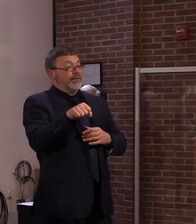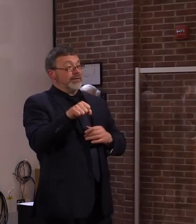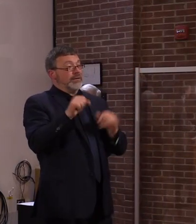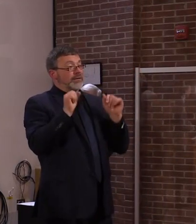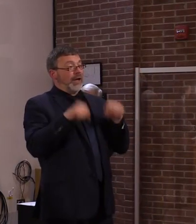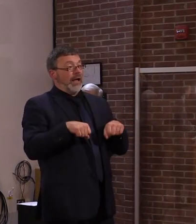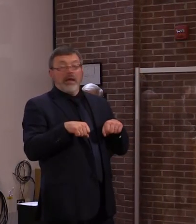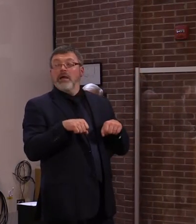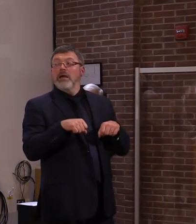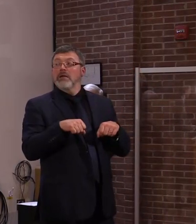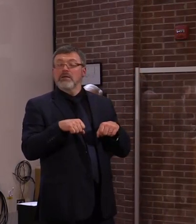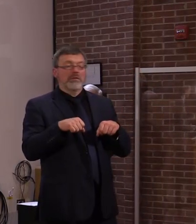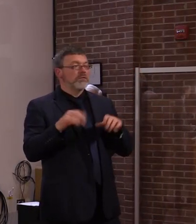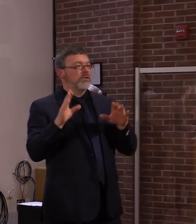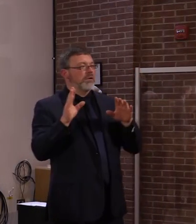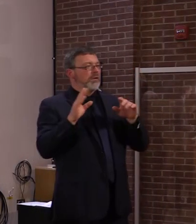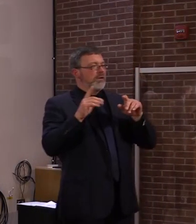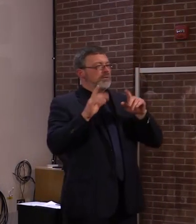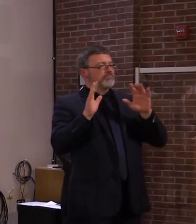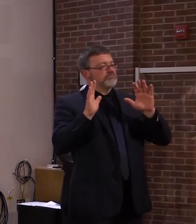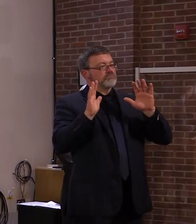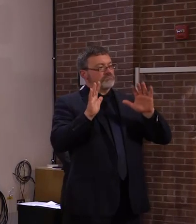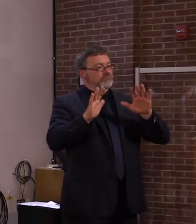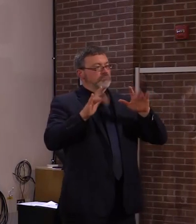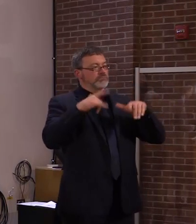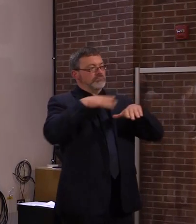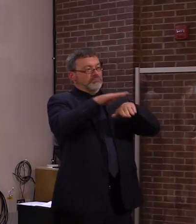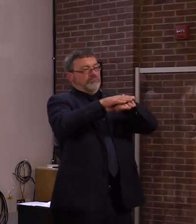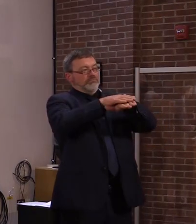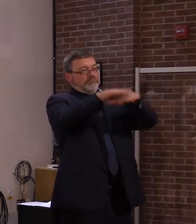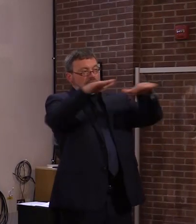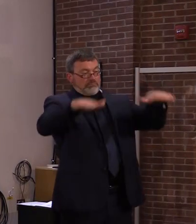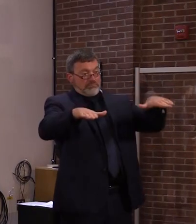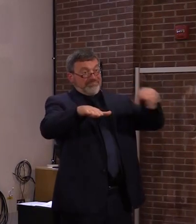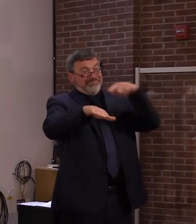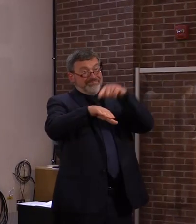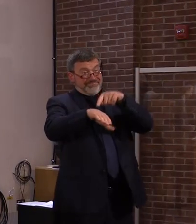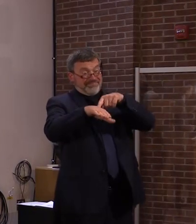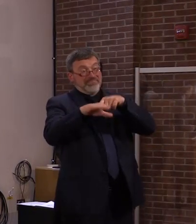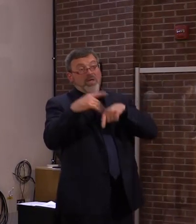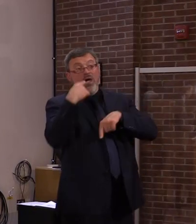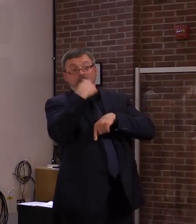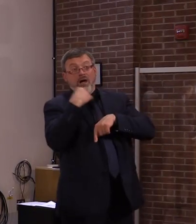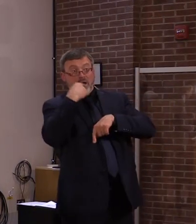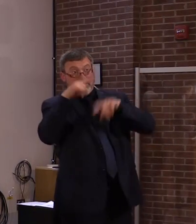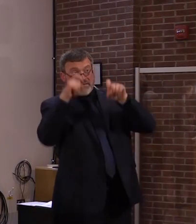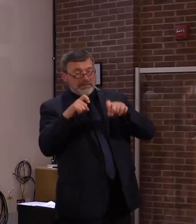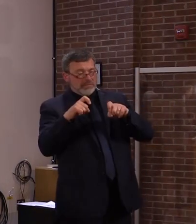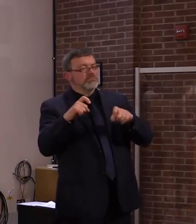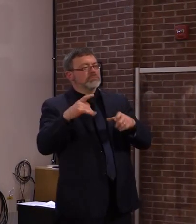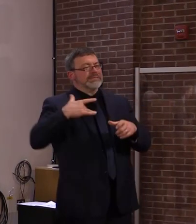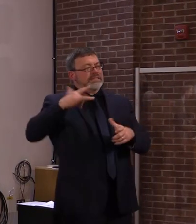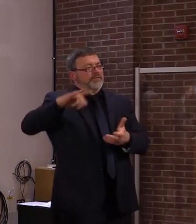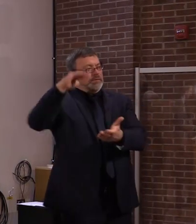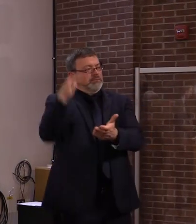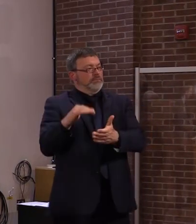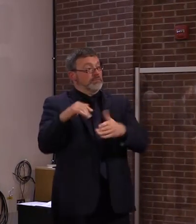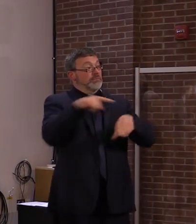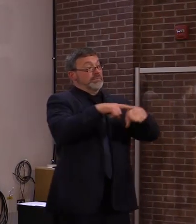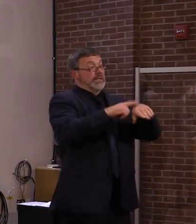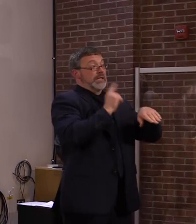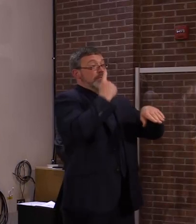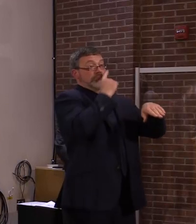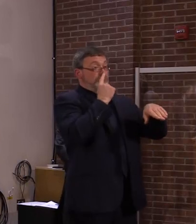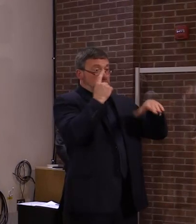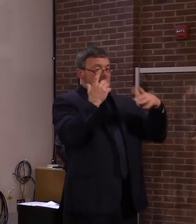Antigen testing can be less sensitive if you're doing it just as a one-time event. But if you're doing